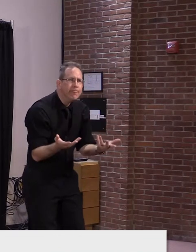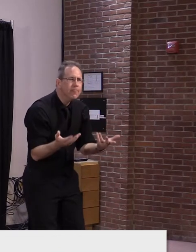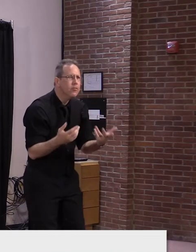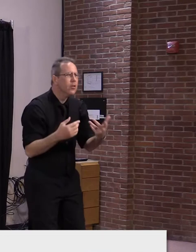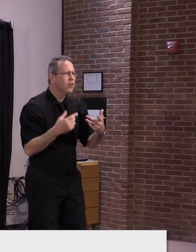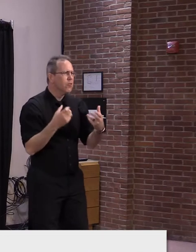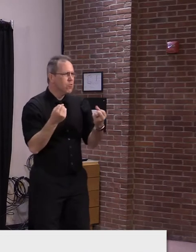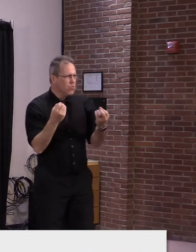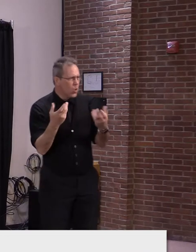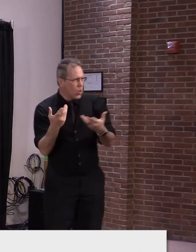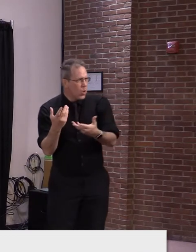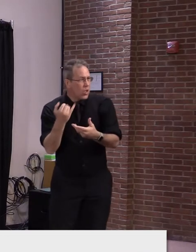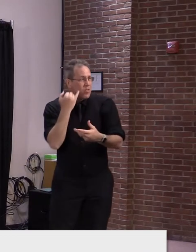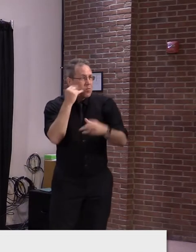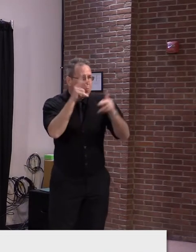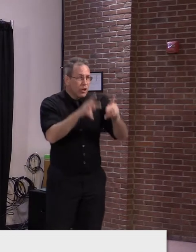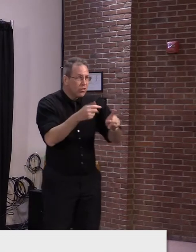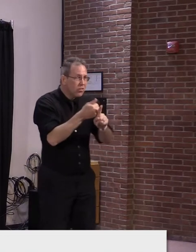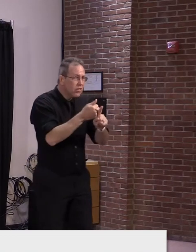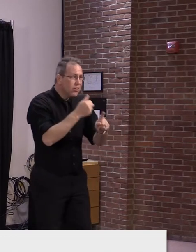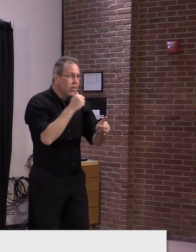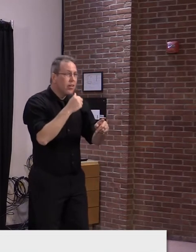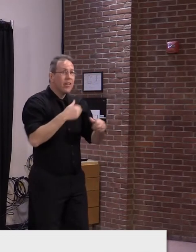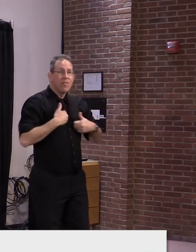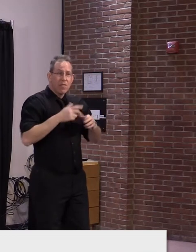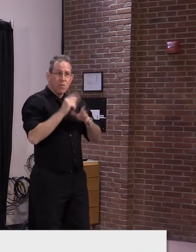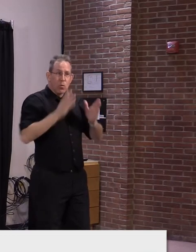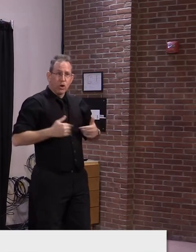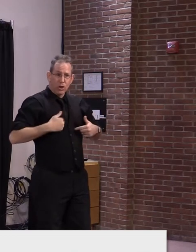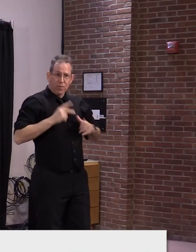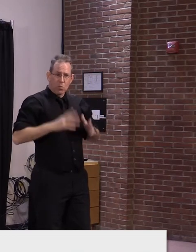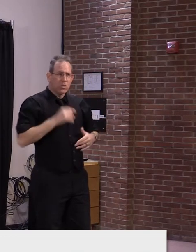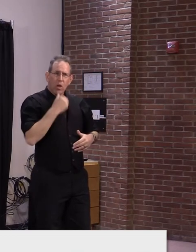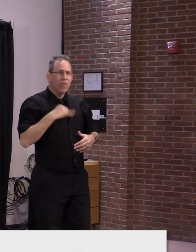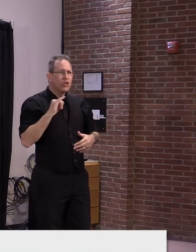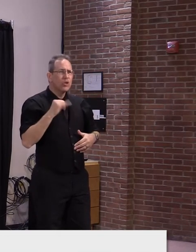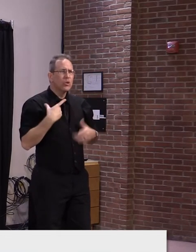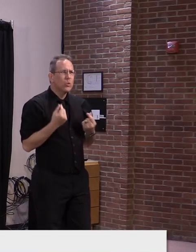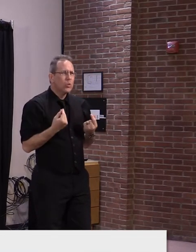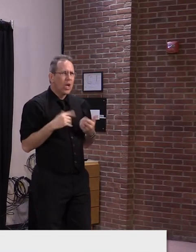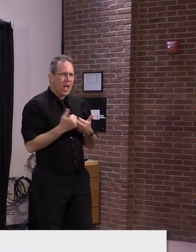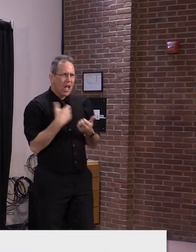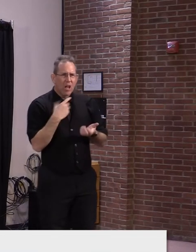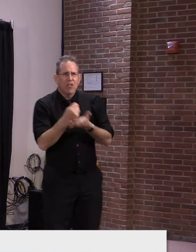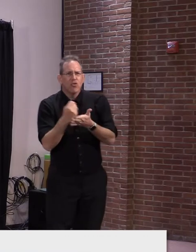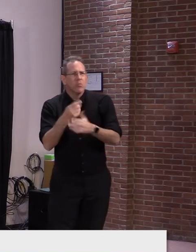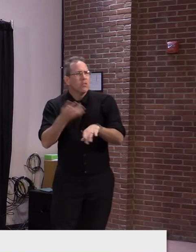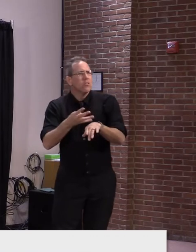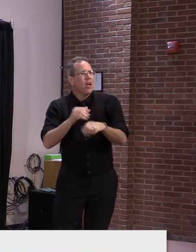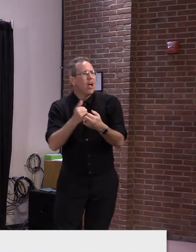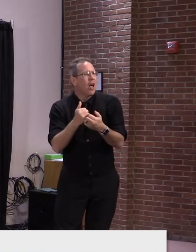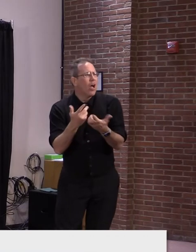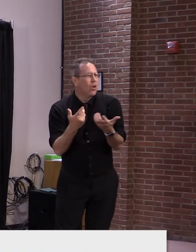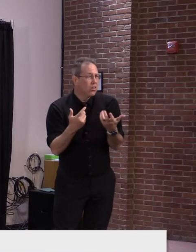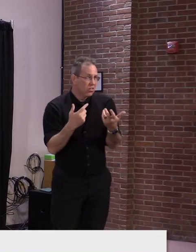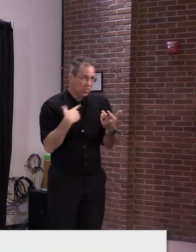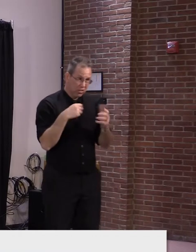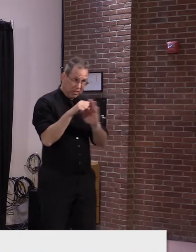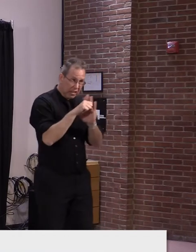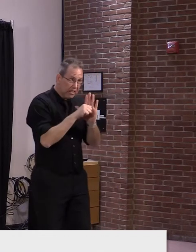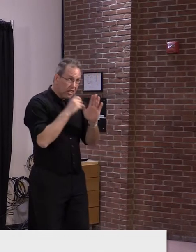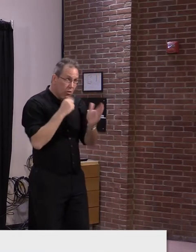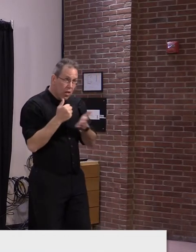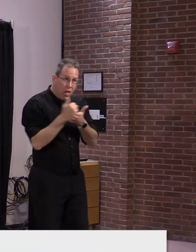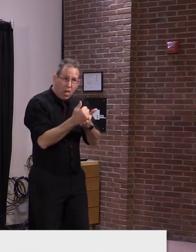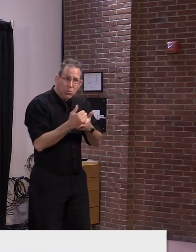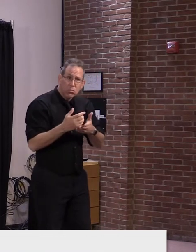affect uninsured Vermonters? Is there any kind of, I don't know, state intervention that would make a difference